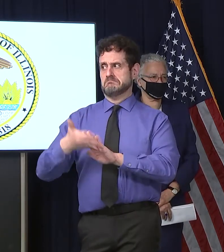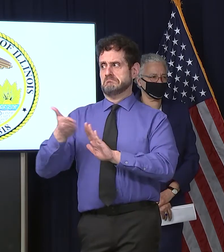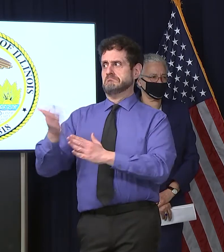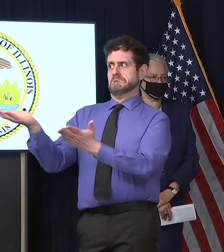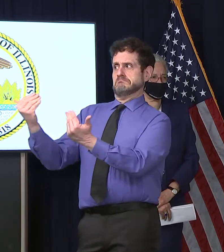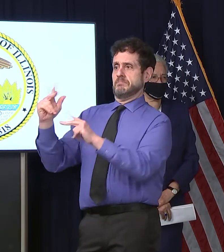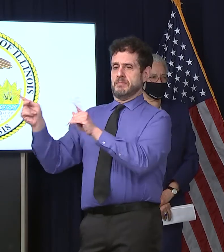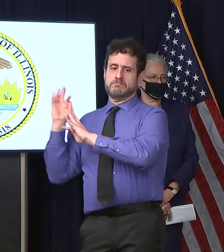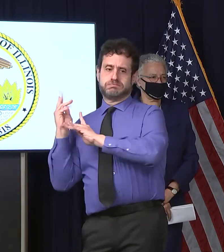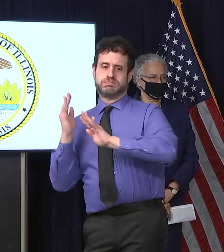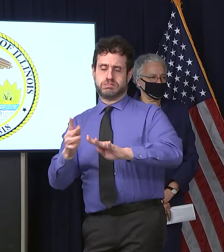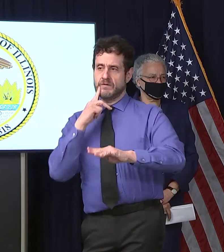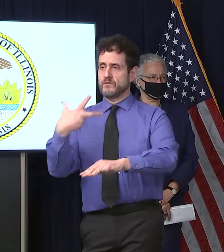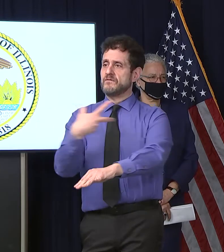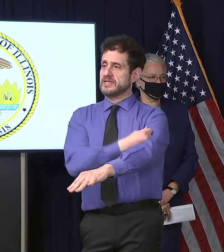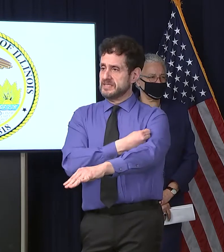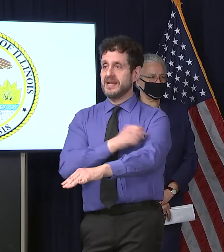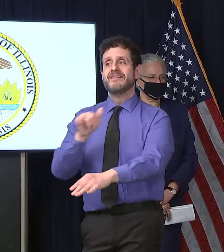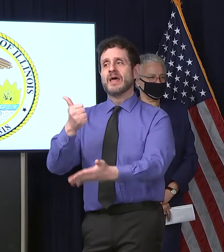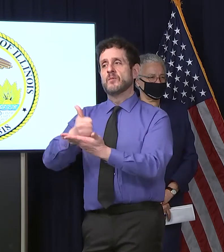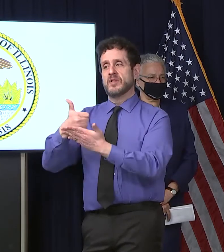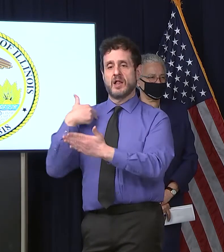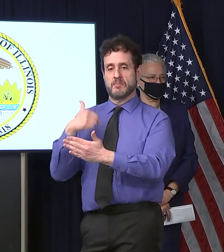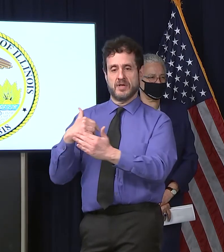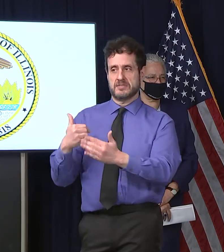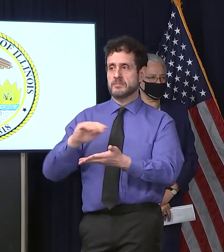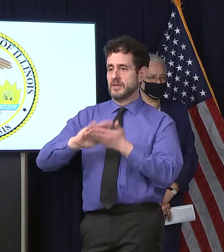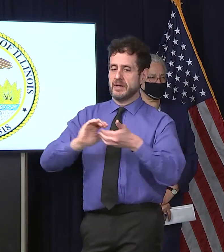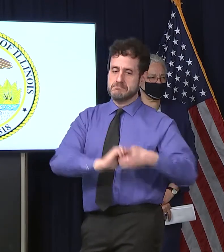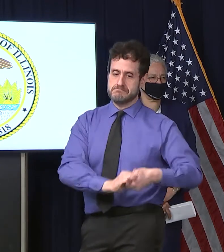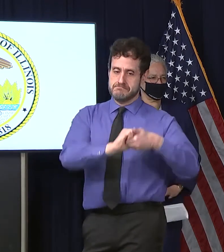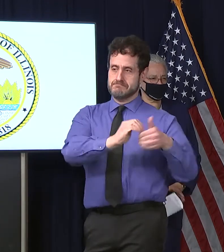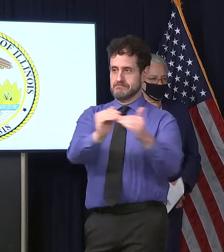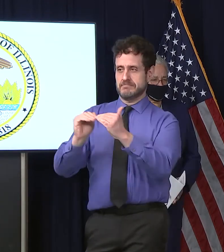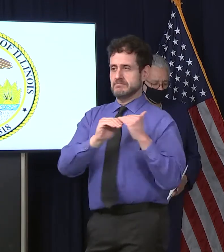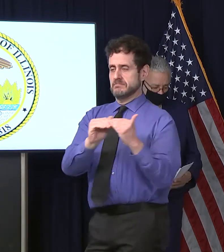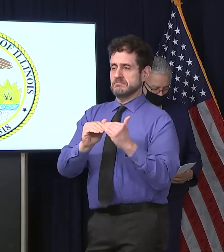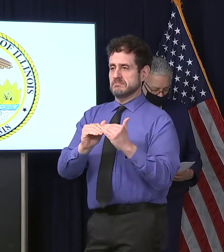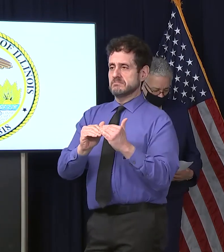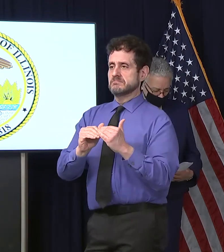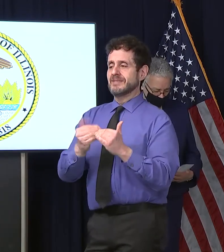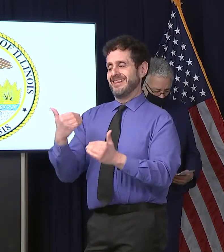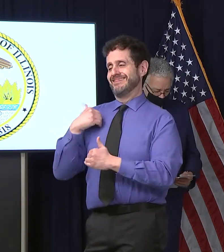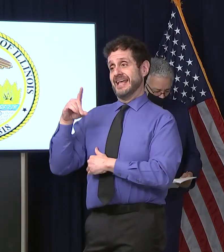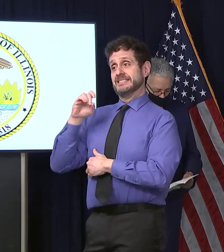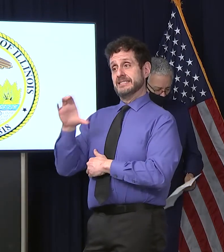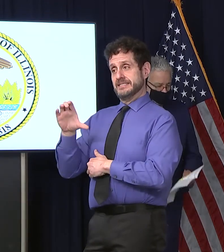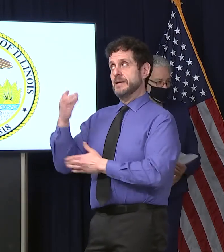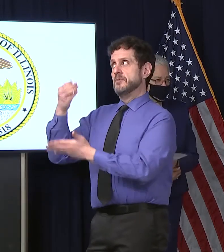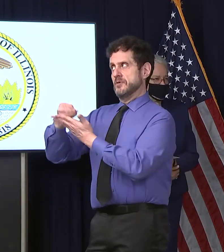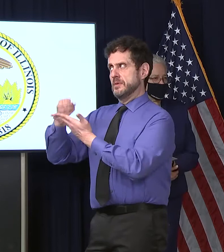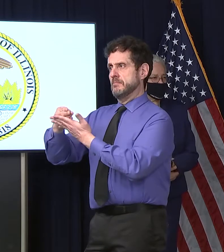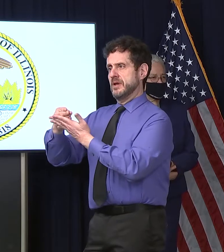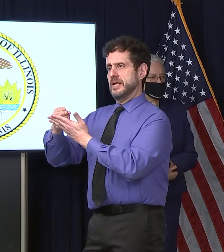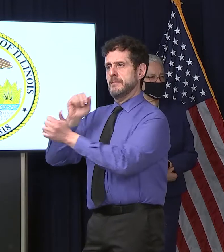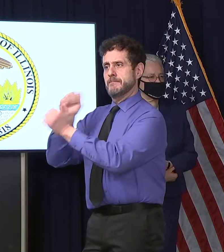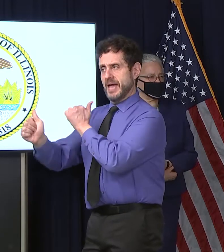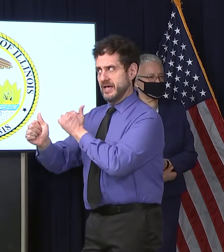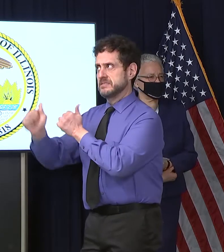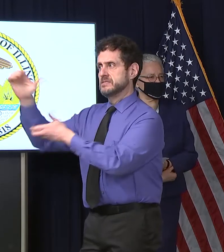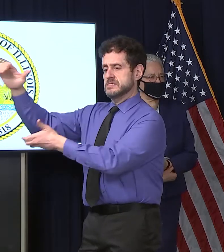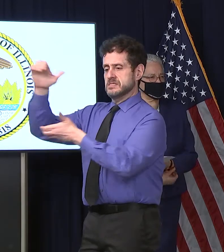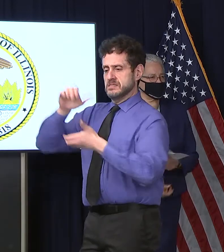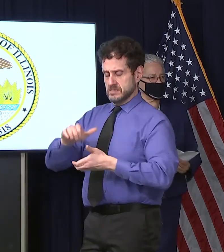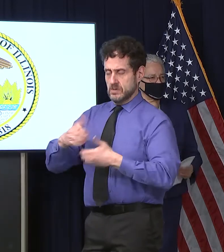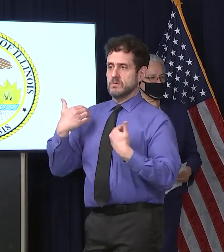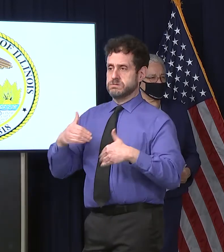get there. This came about as a result of an appropriation last December. You hear if you even pay attention, you hear